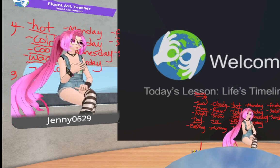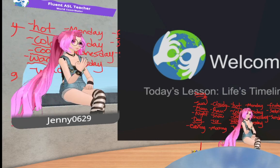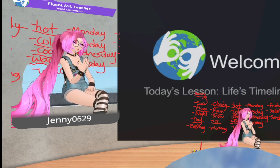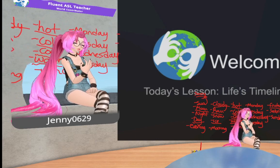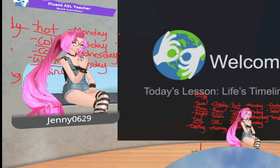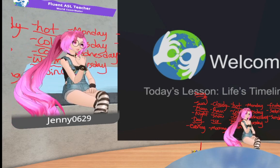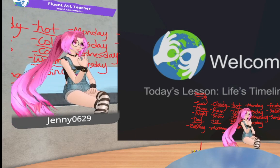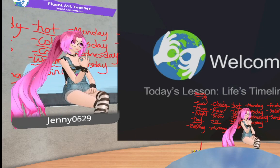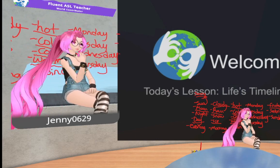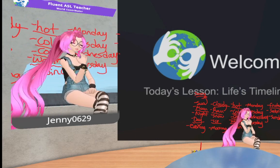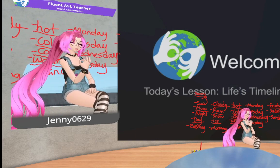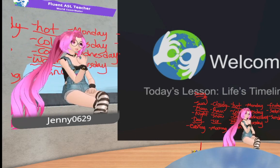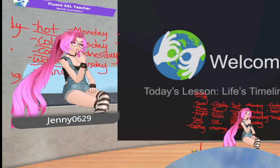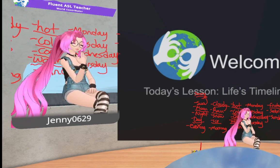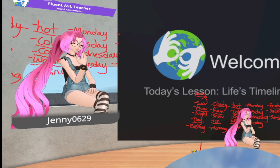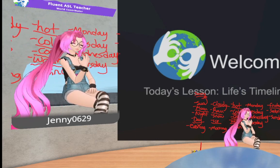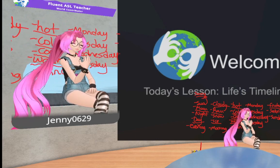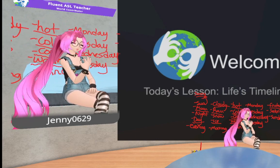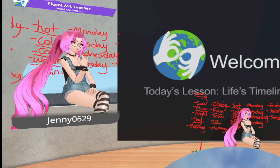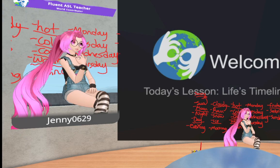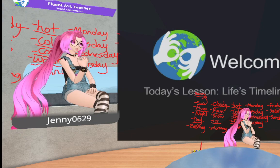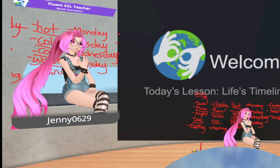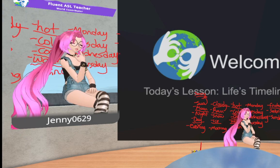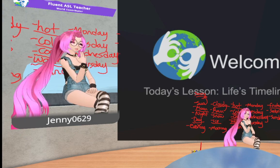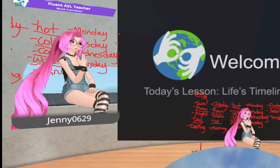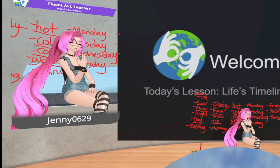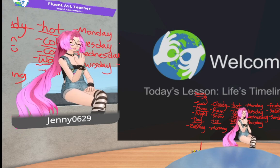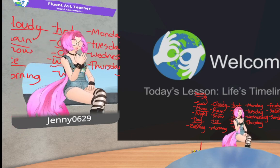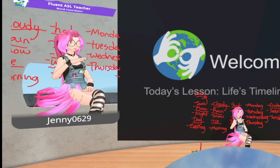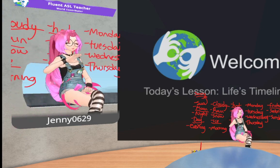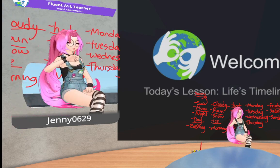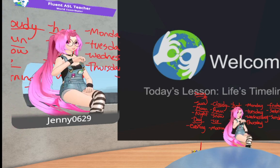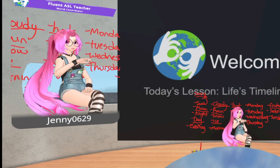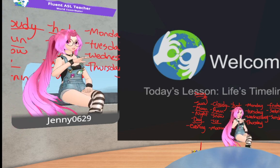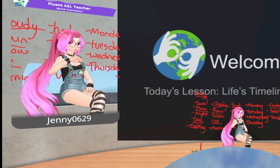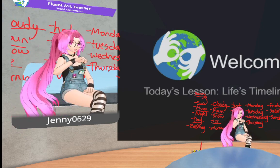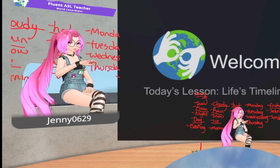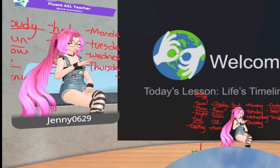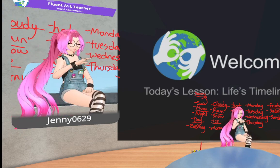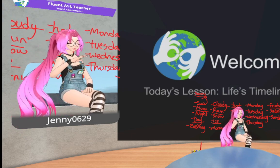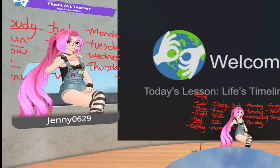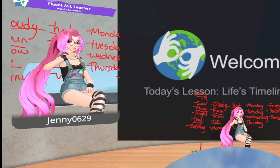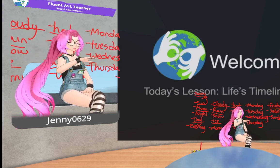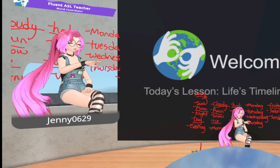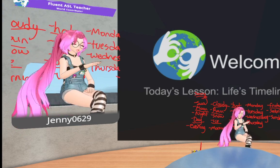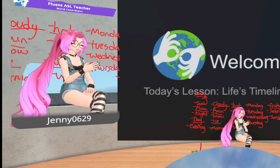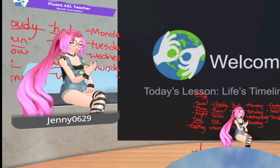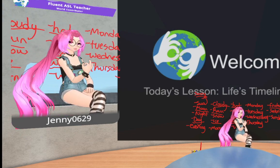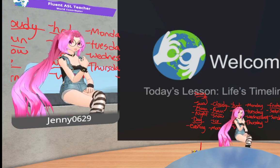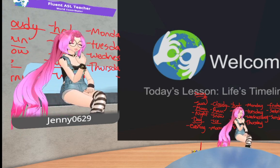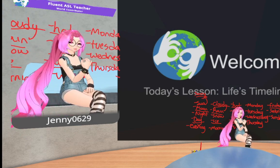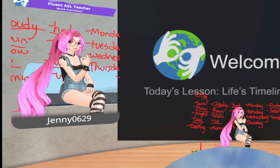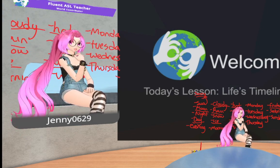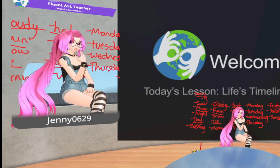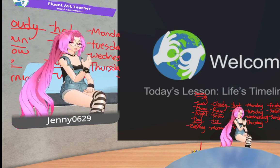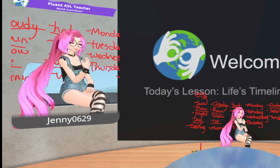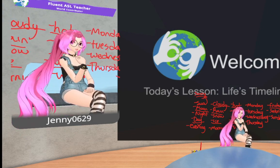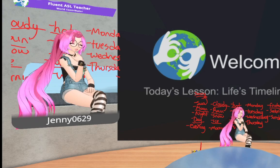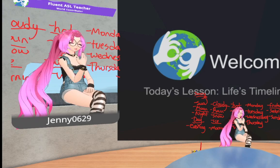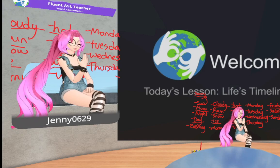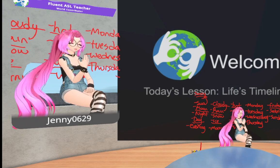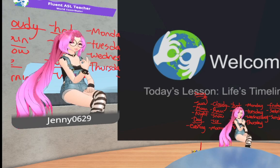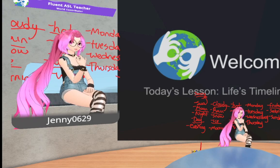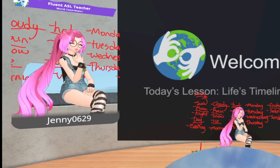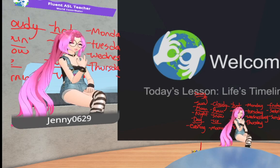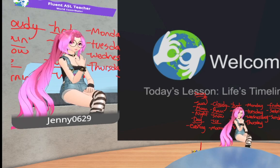Spicy. So I've seen spicy like this, which is kind of like this is like dragon. So it's like fire coming out and then like it's kind of like